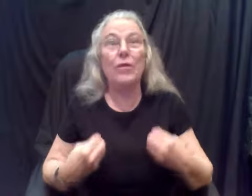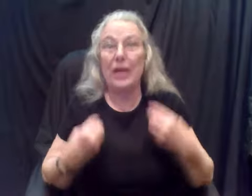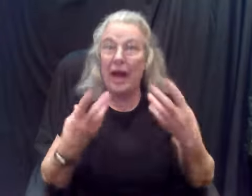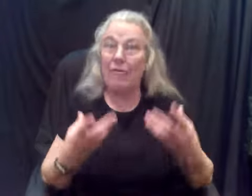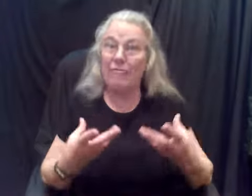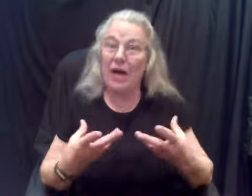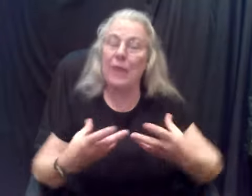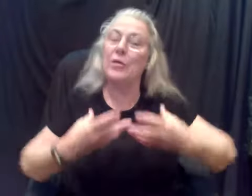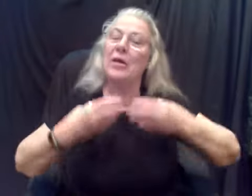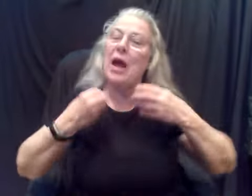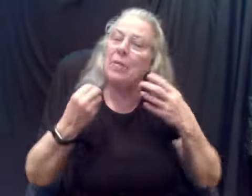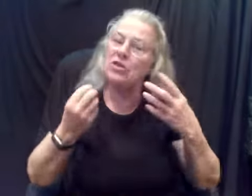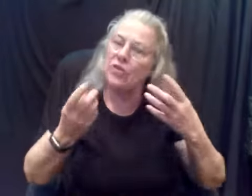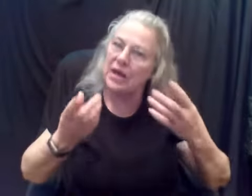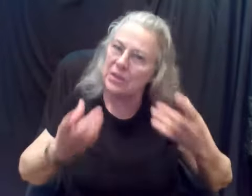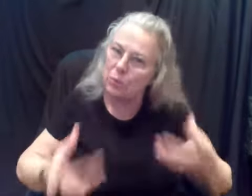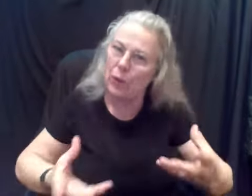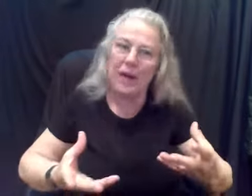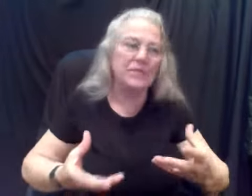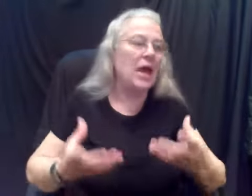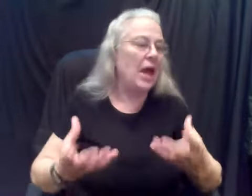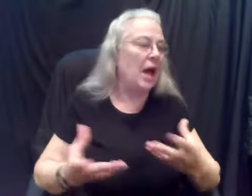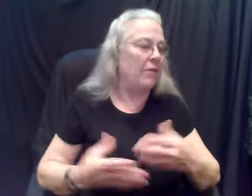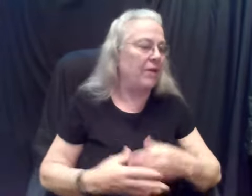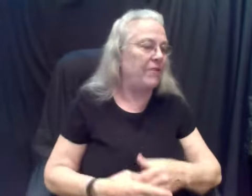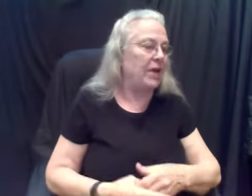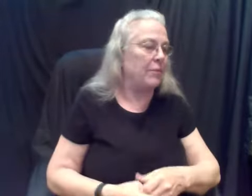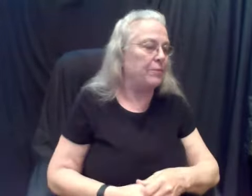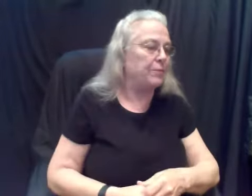how vibrant and how much they express how they feel.